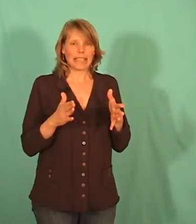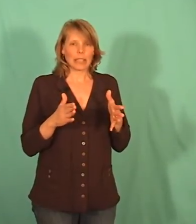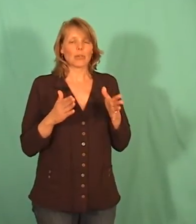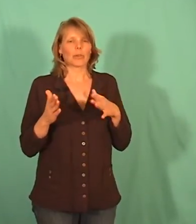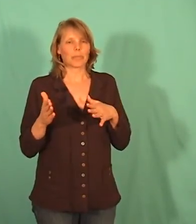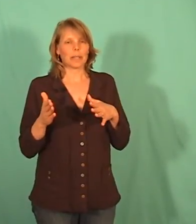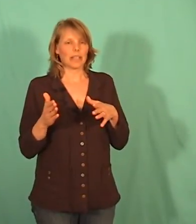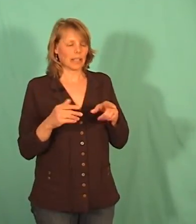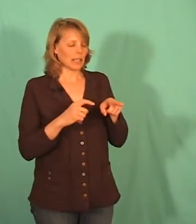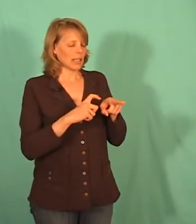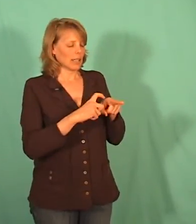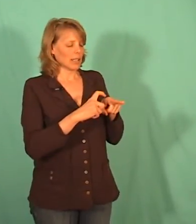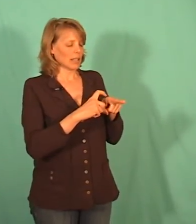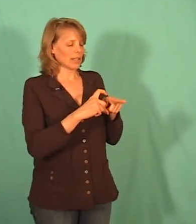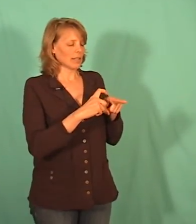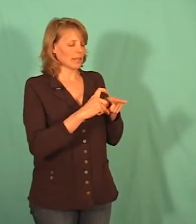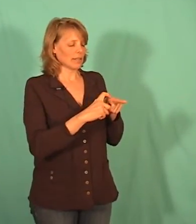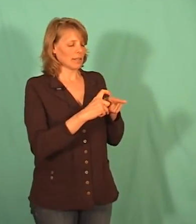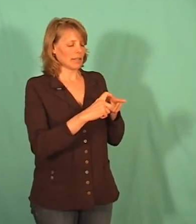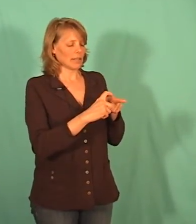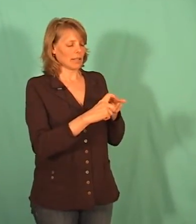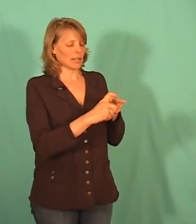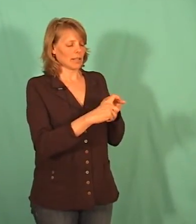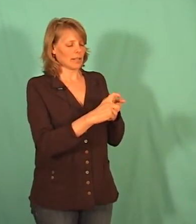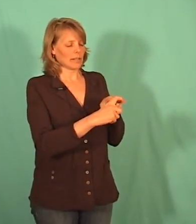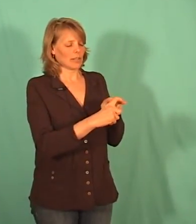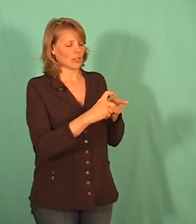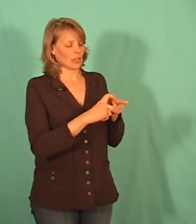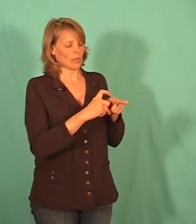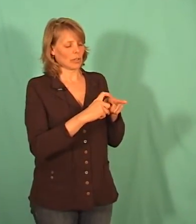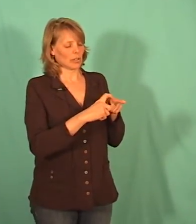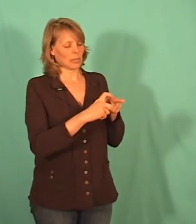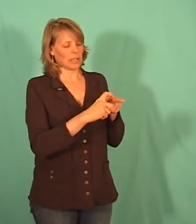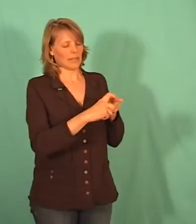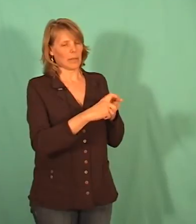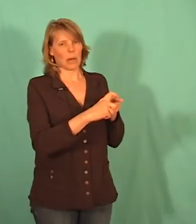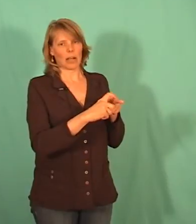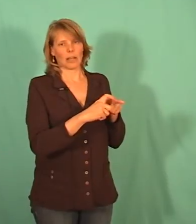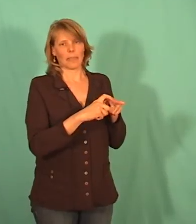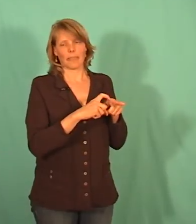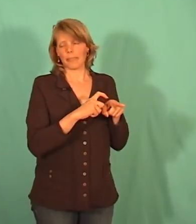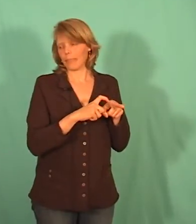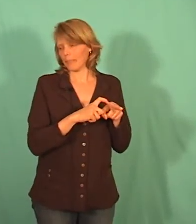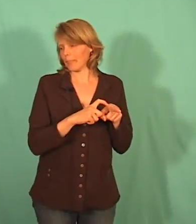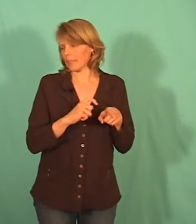or pea, is like this. Show the little peas in the pod.